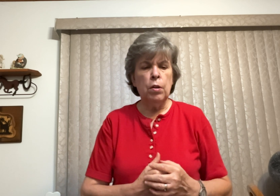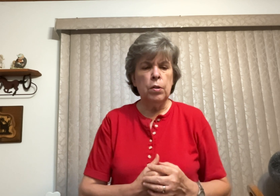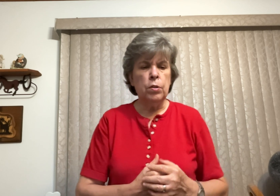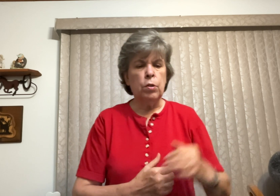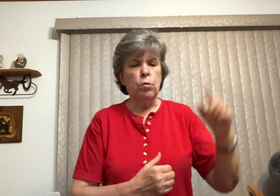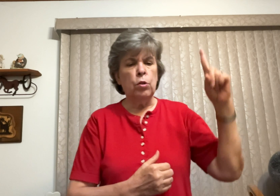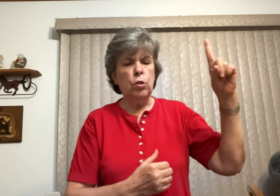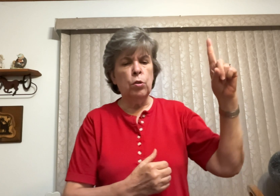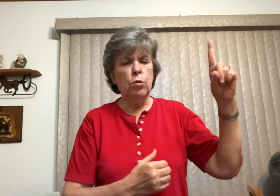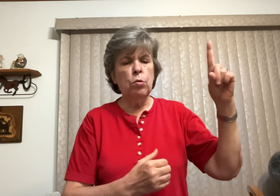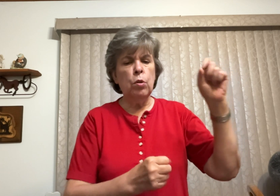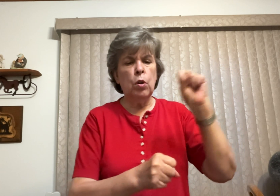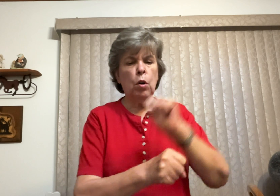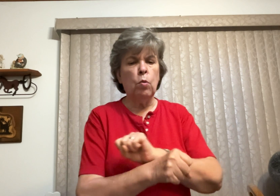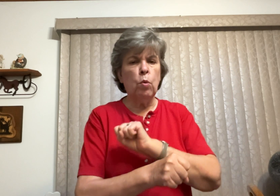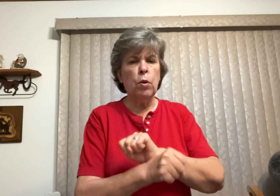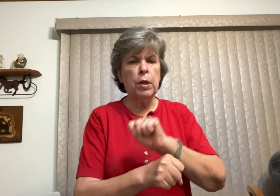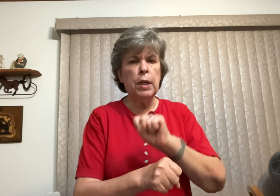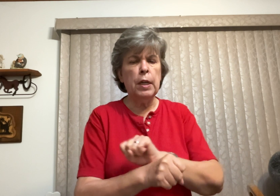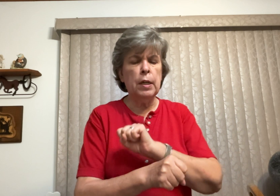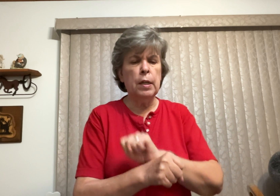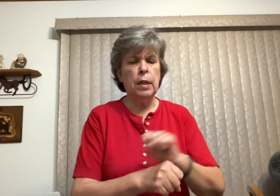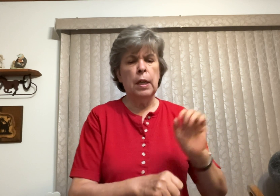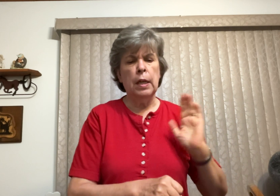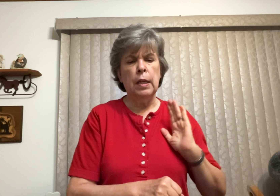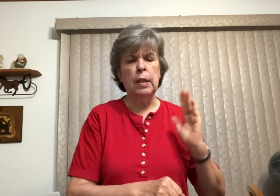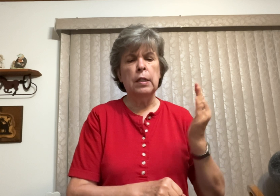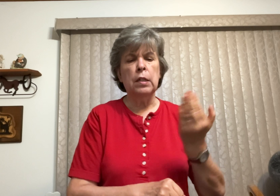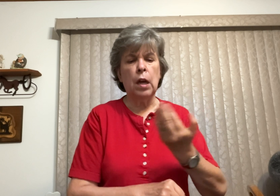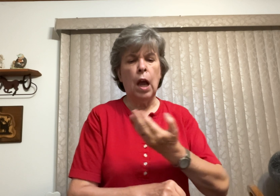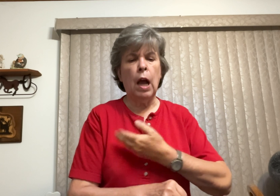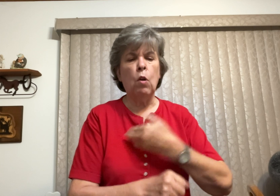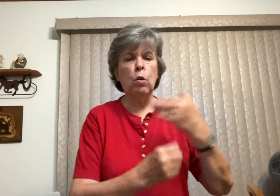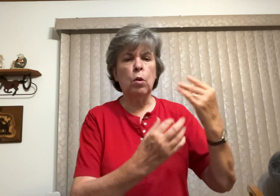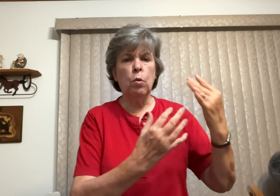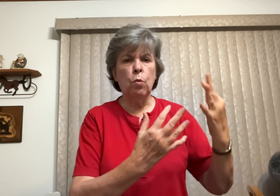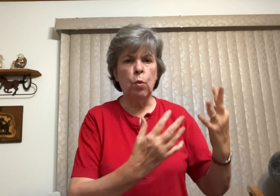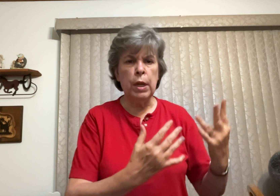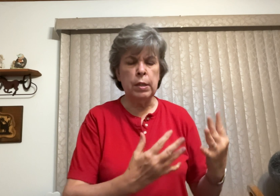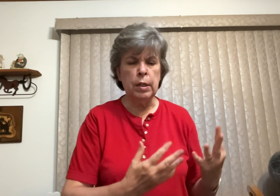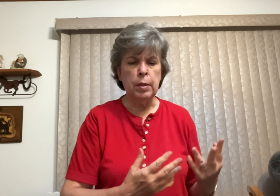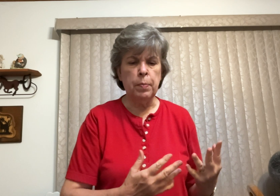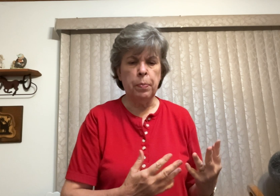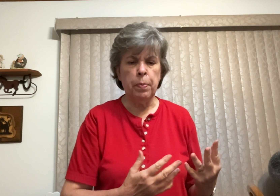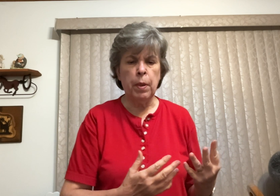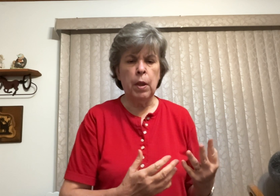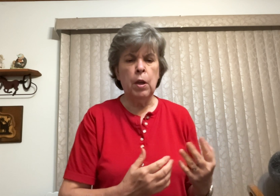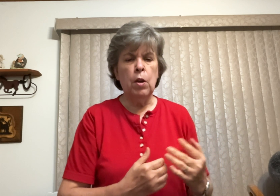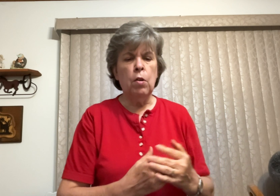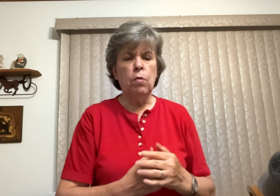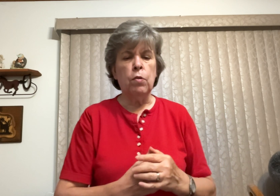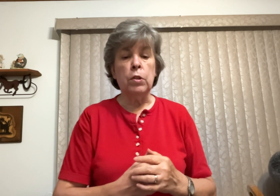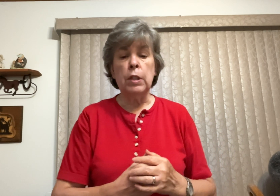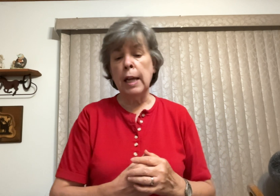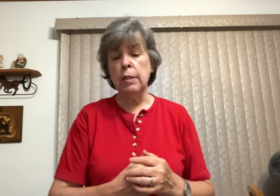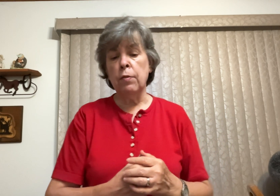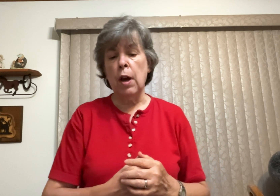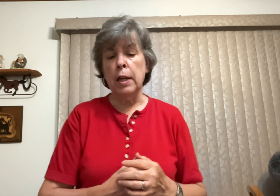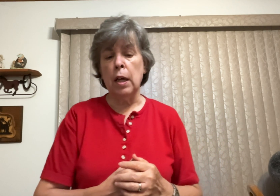So you are working in our waiting. For sanctifying